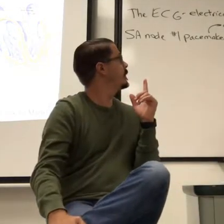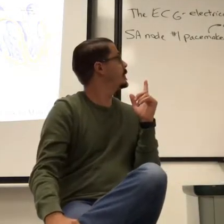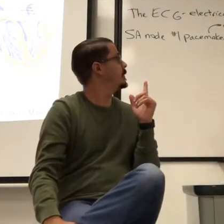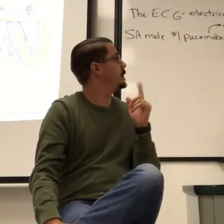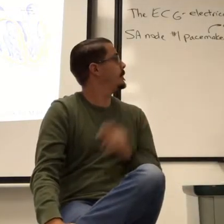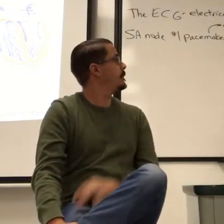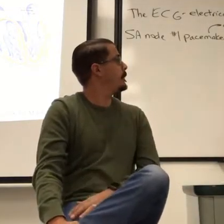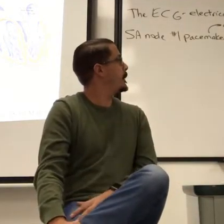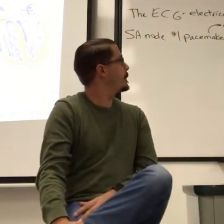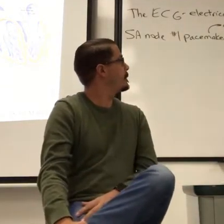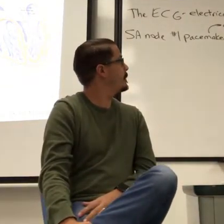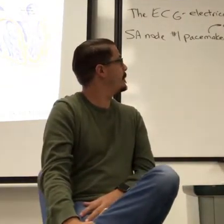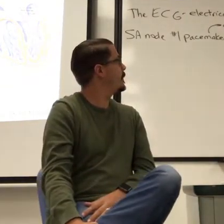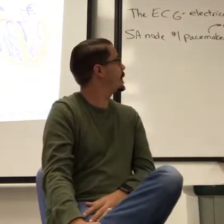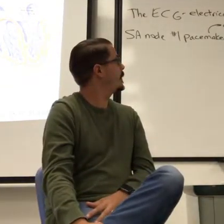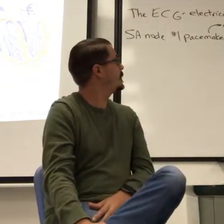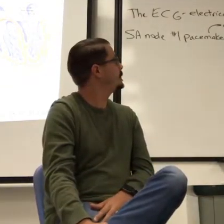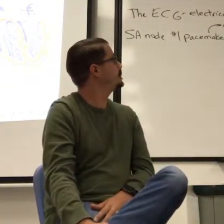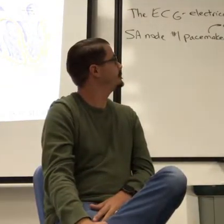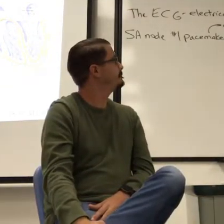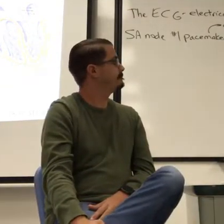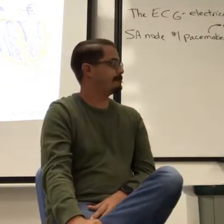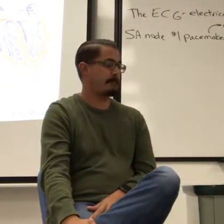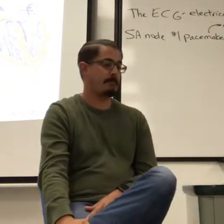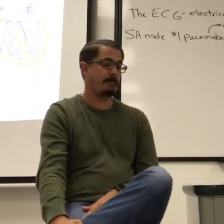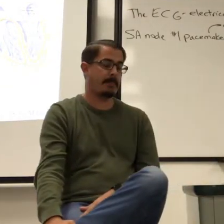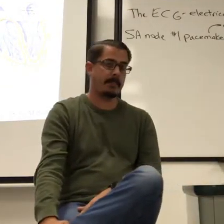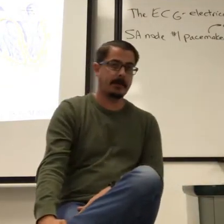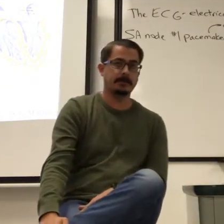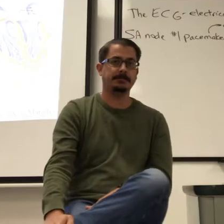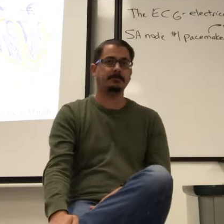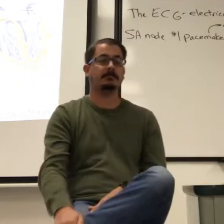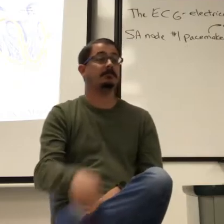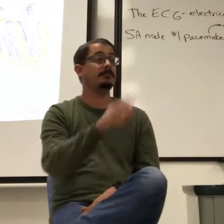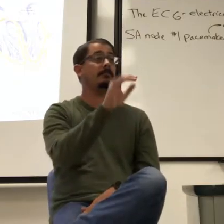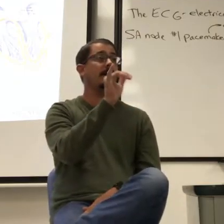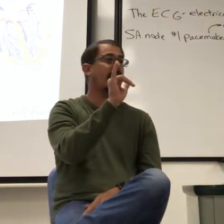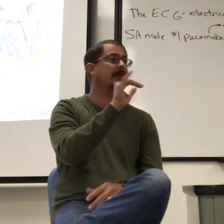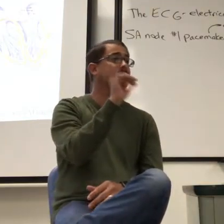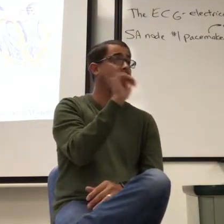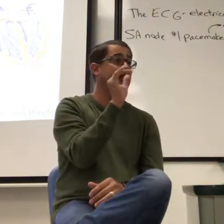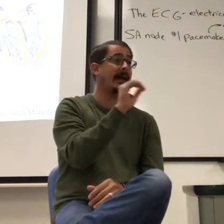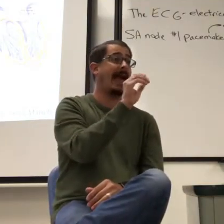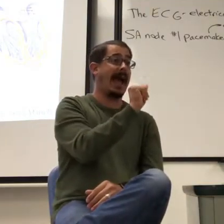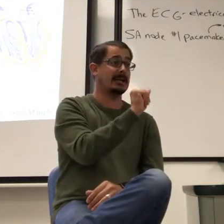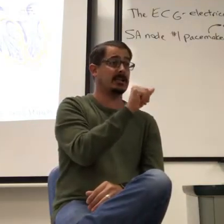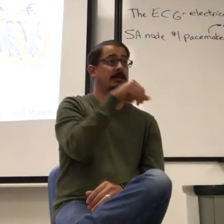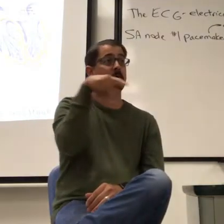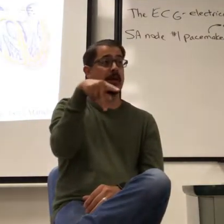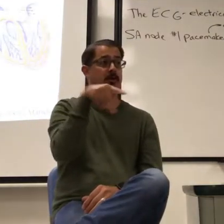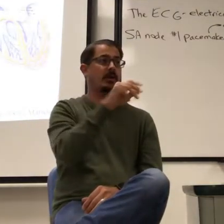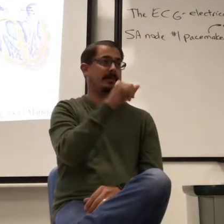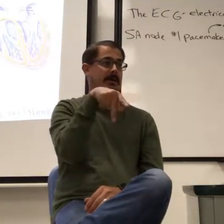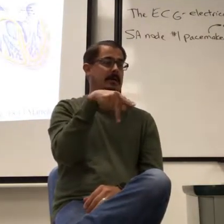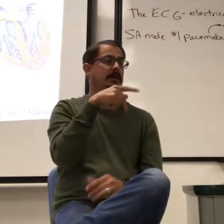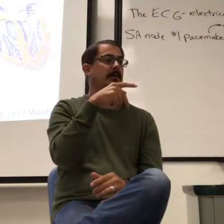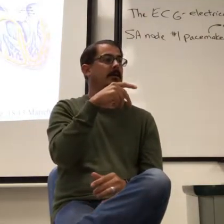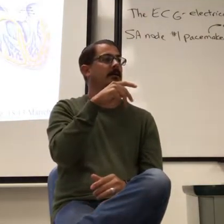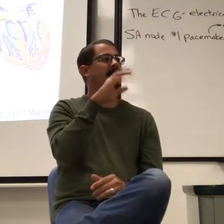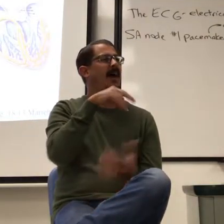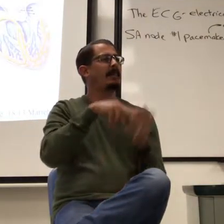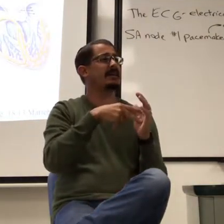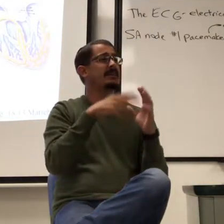have pacemaker potential, like action potential. A pacemaker potential